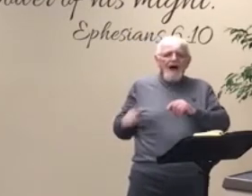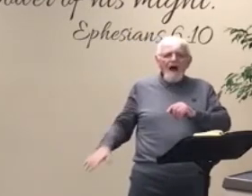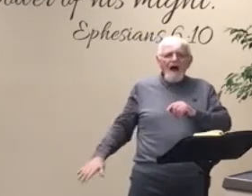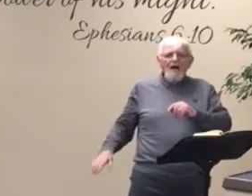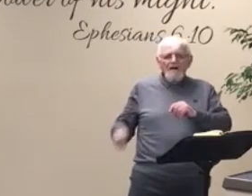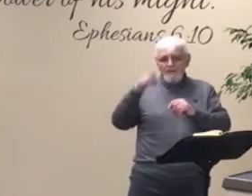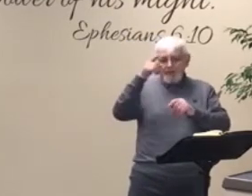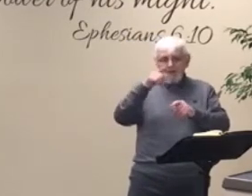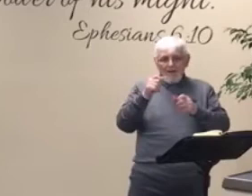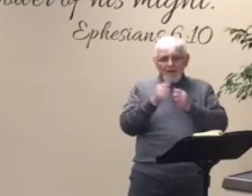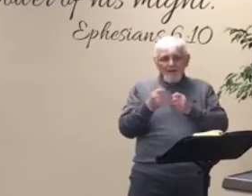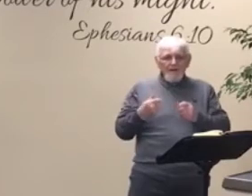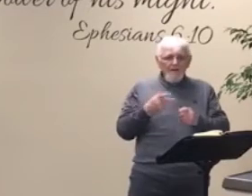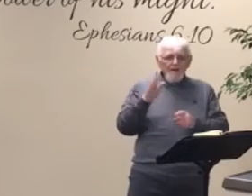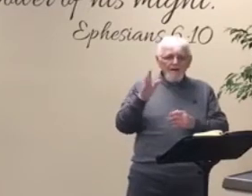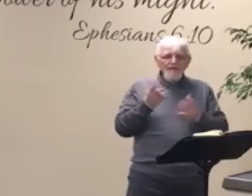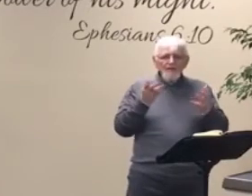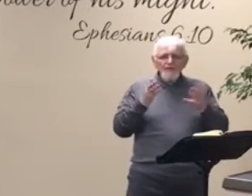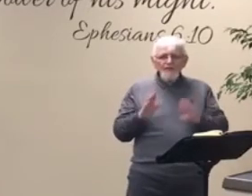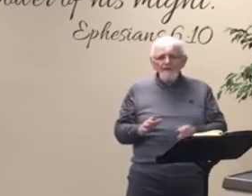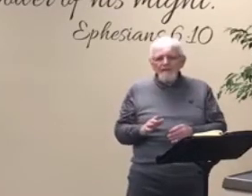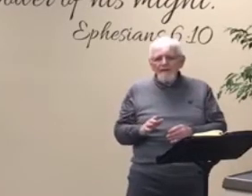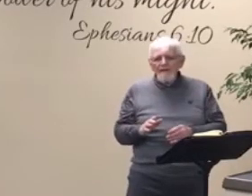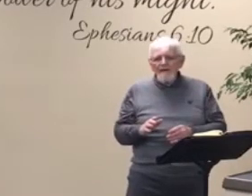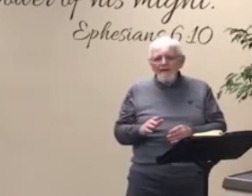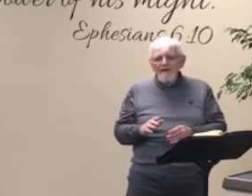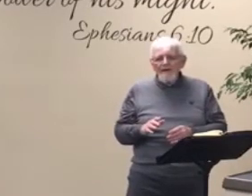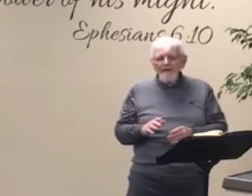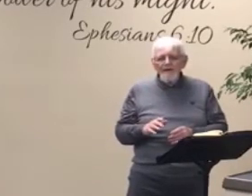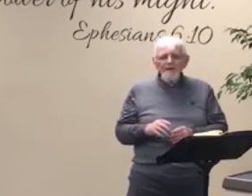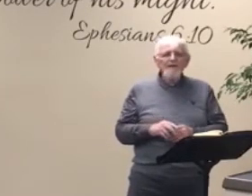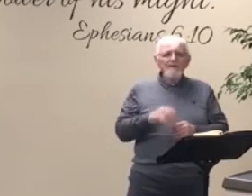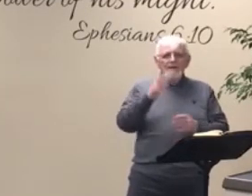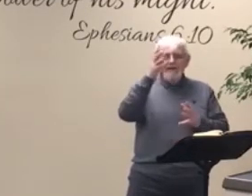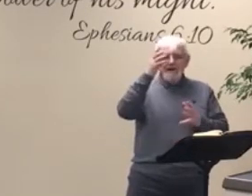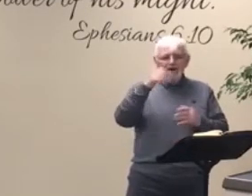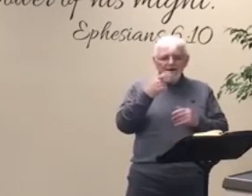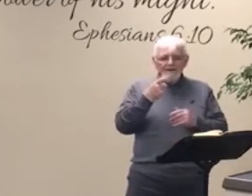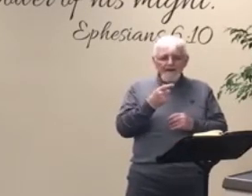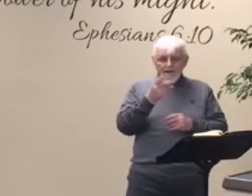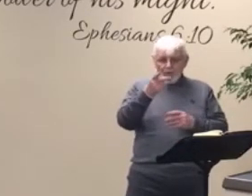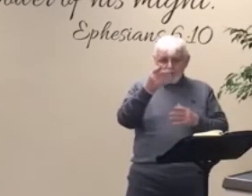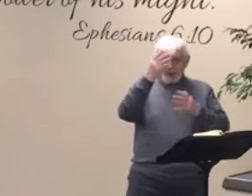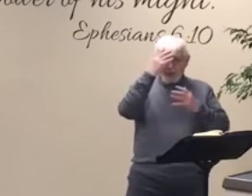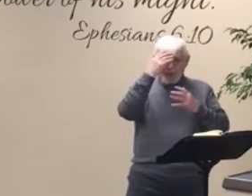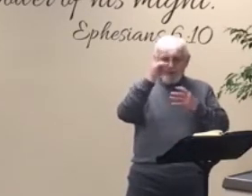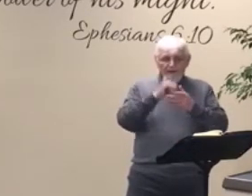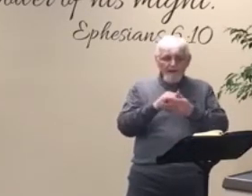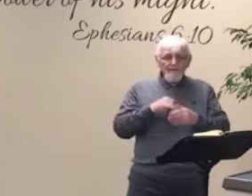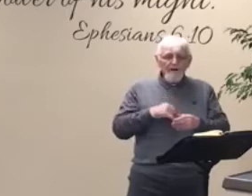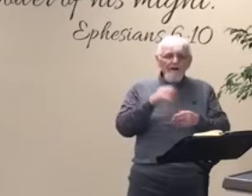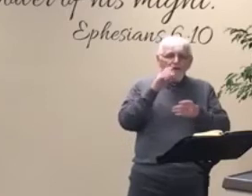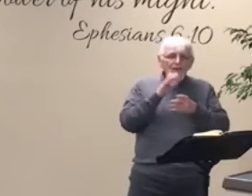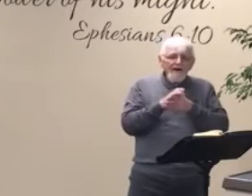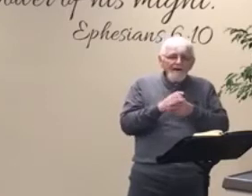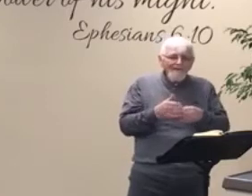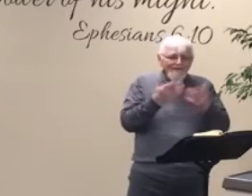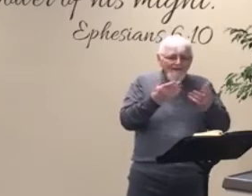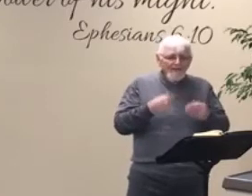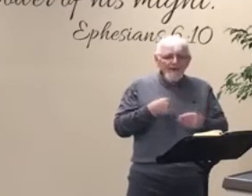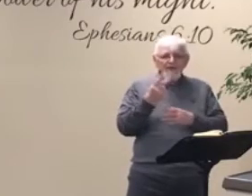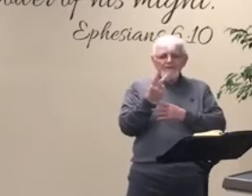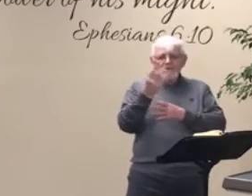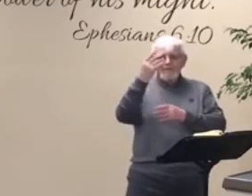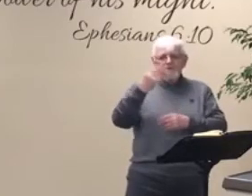us. And thy servant, my father, said unto us, Ye know that my wife bare me two sons. Imagine